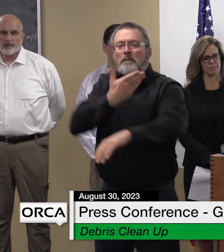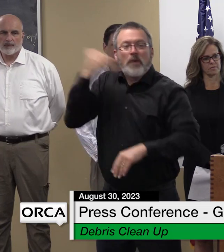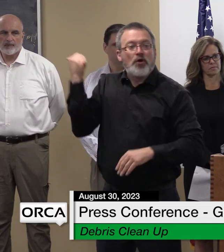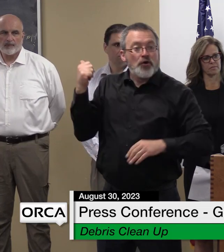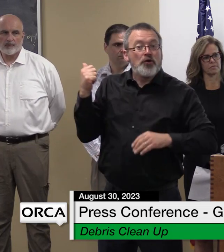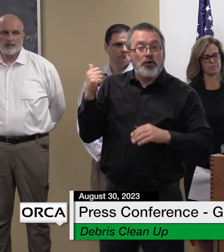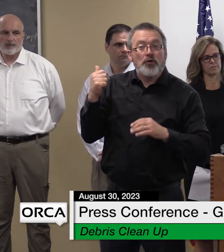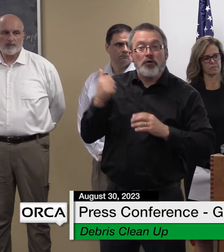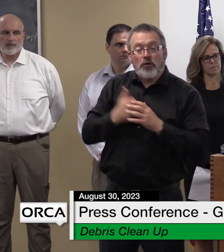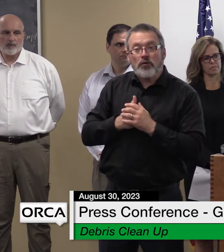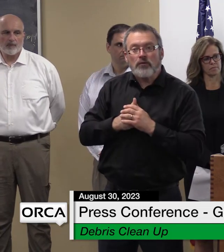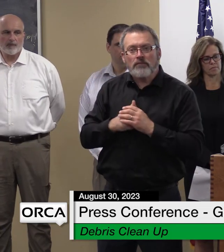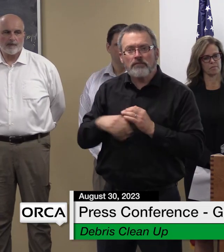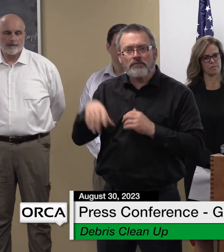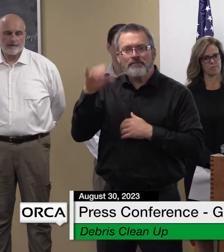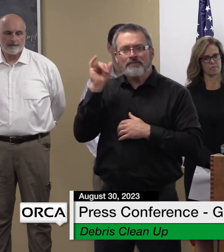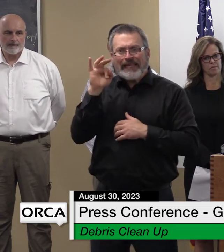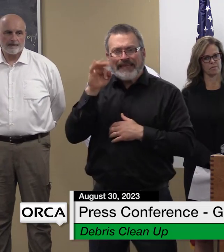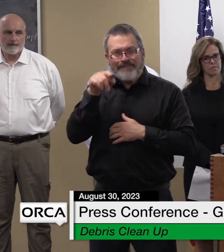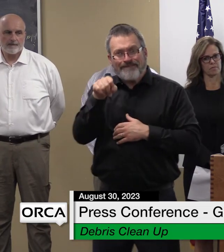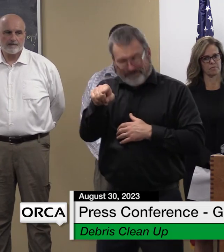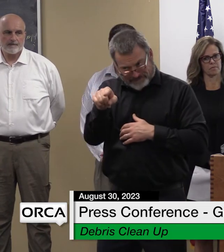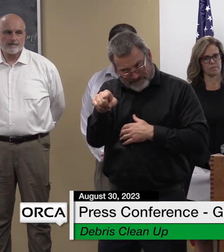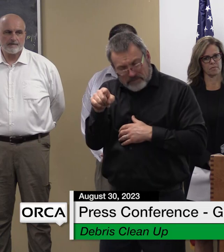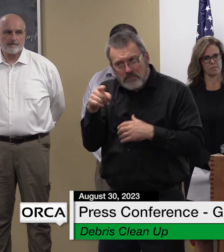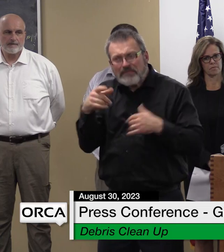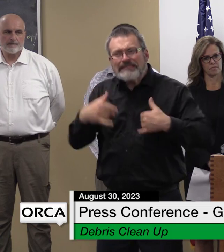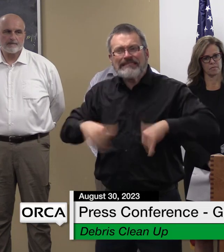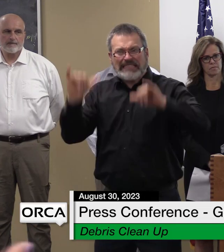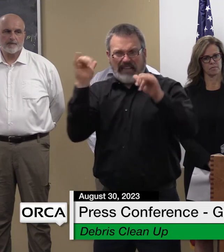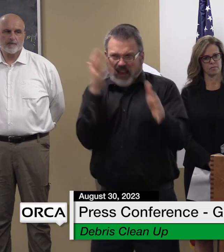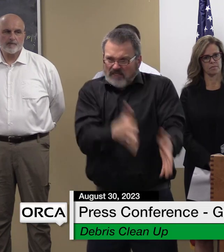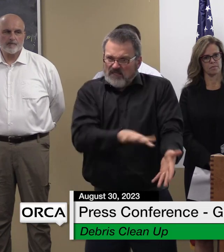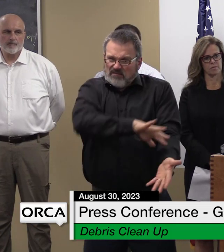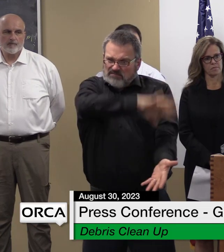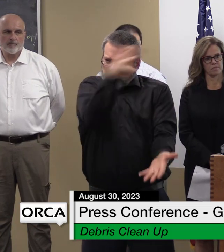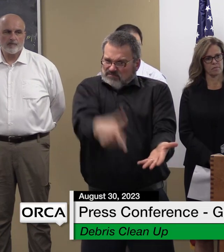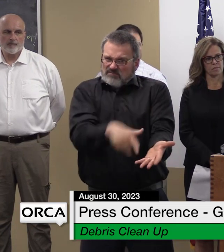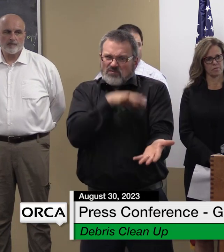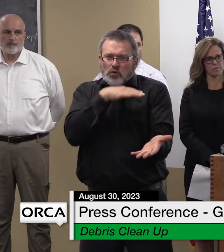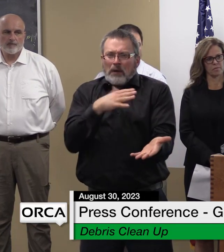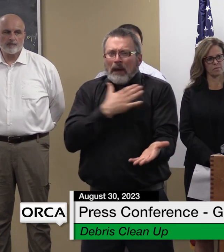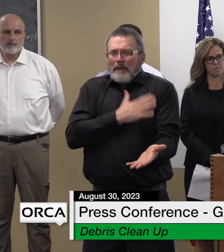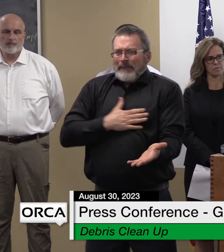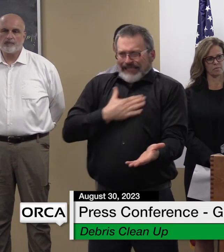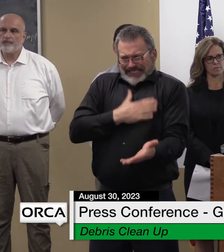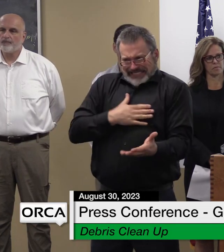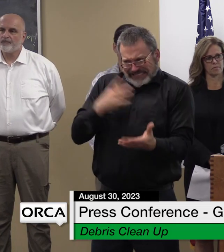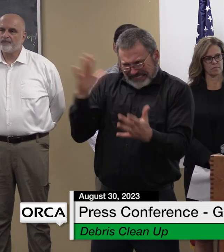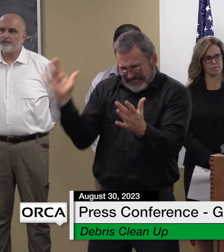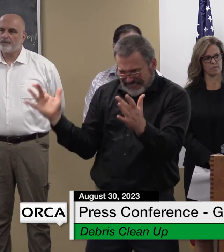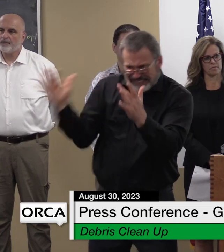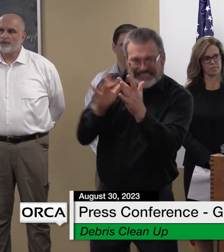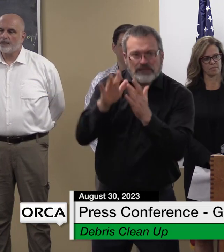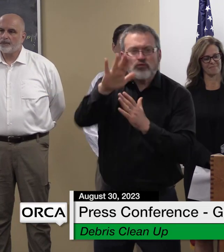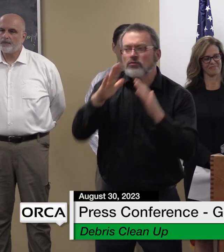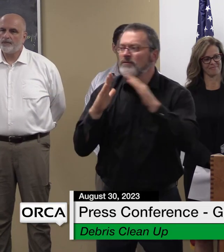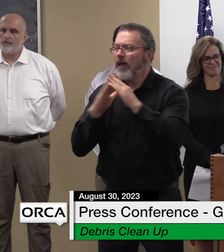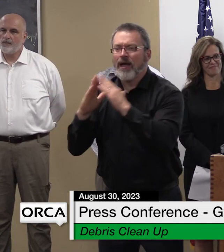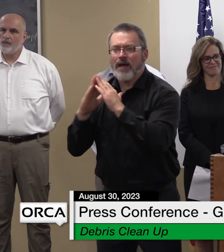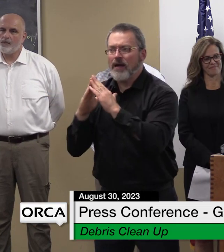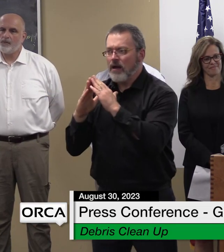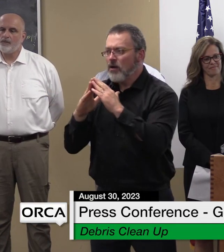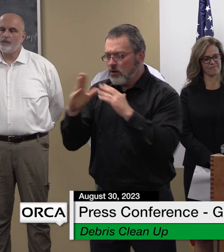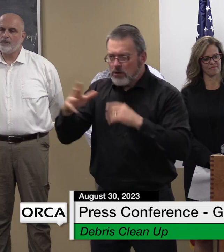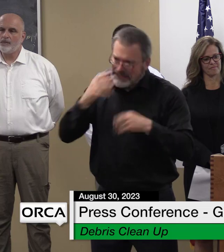it, or if you know of someone who does, please report this to your municipal leadership. Likewise, if